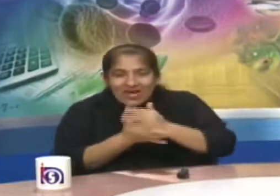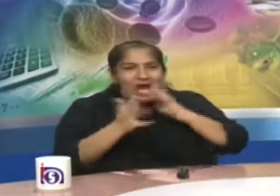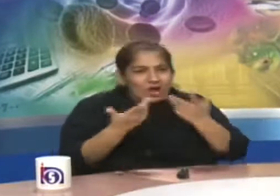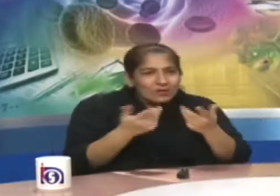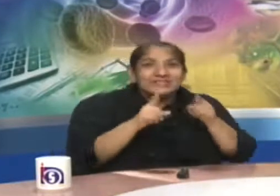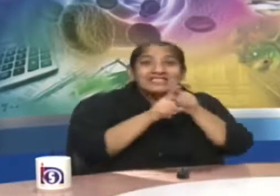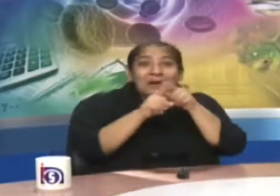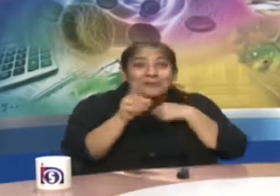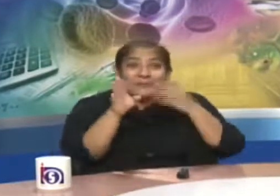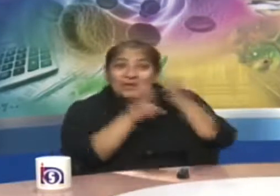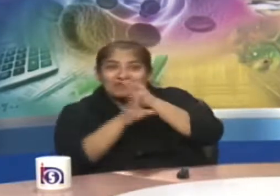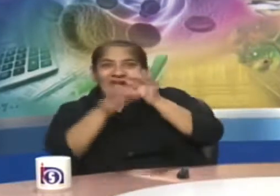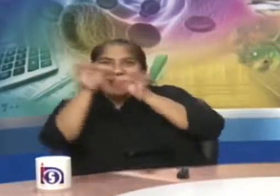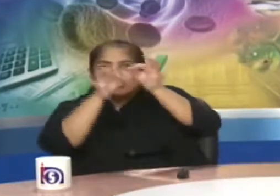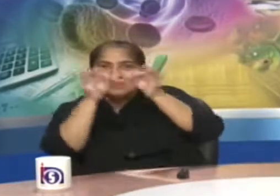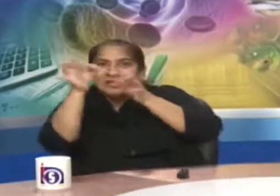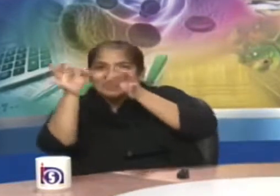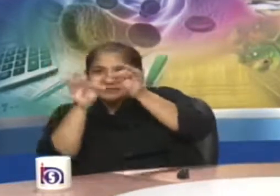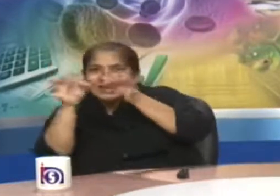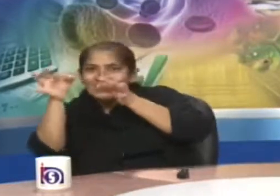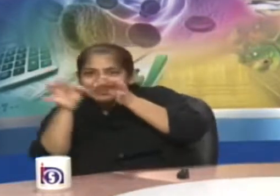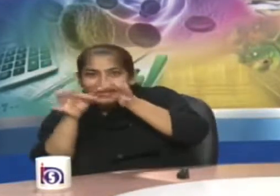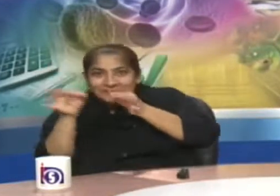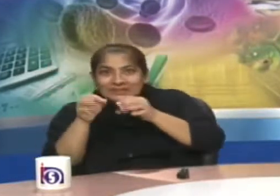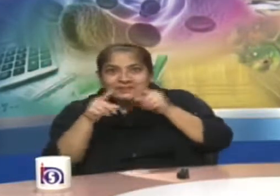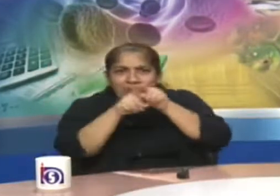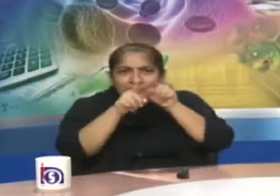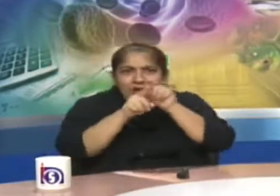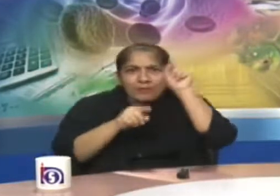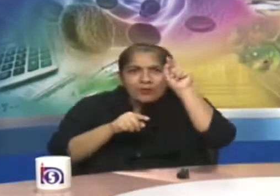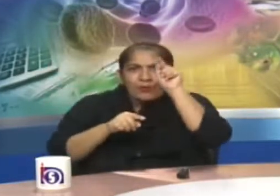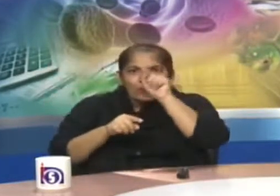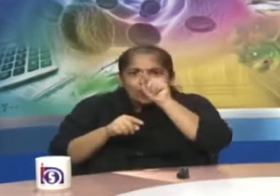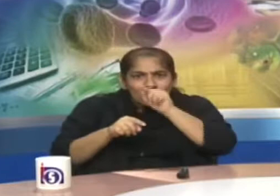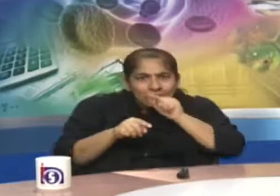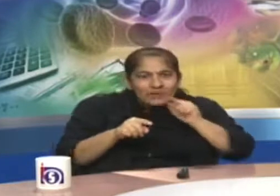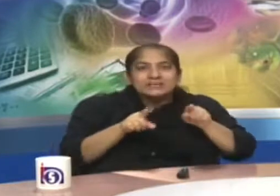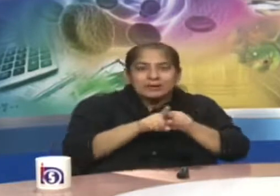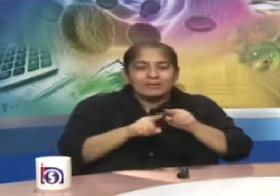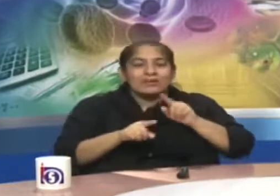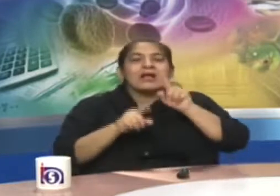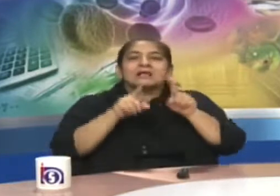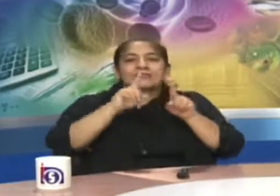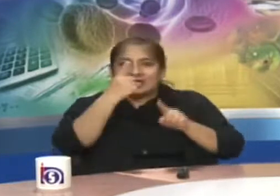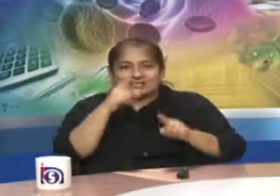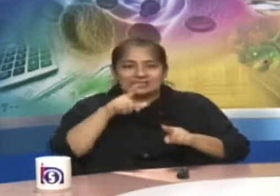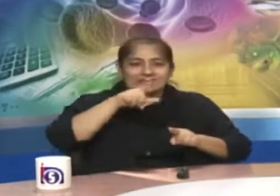The sixth point is the better allocation of funds.